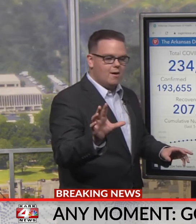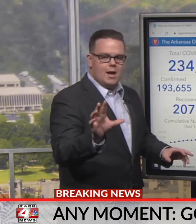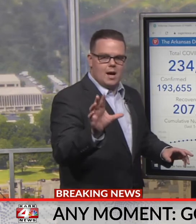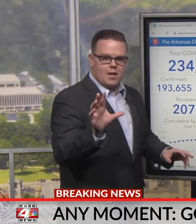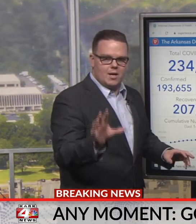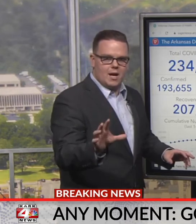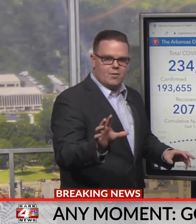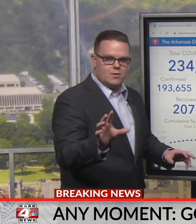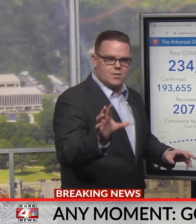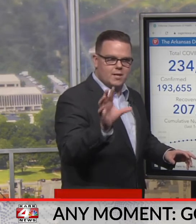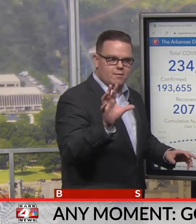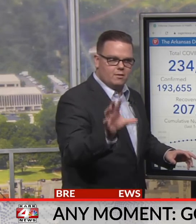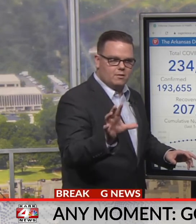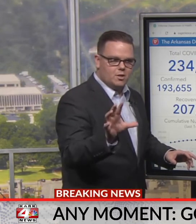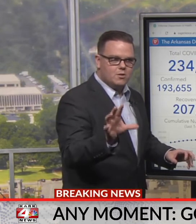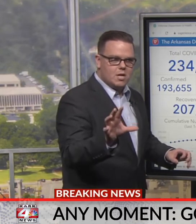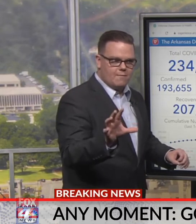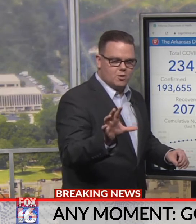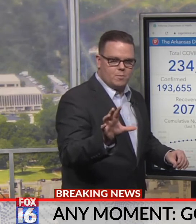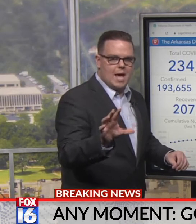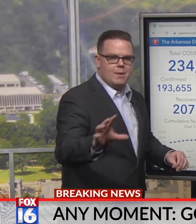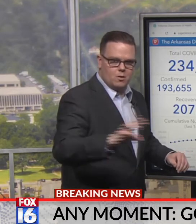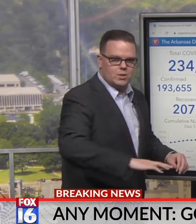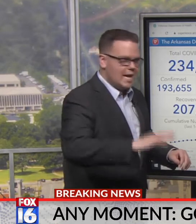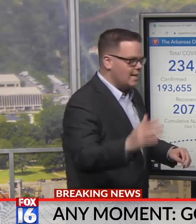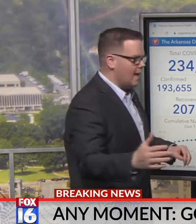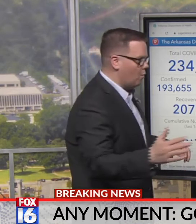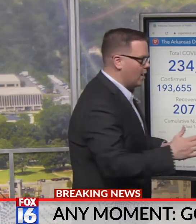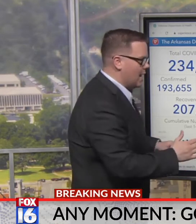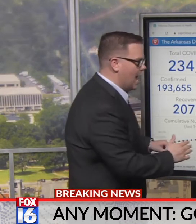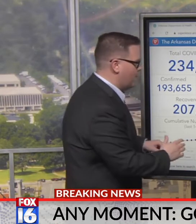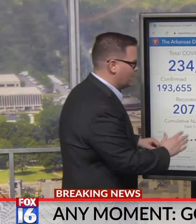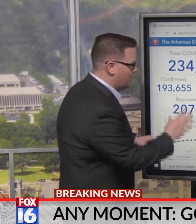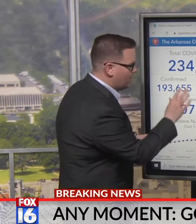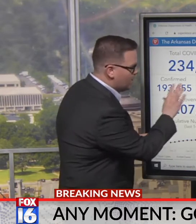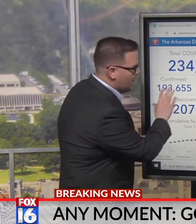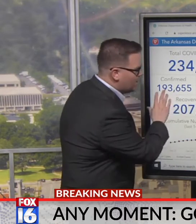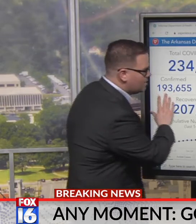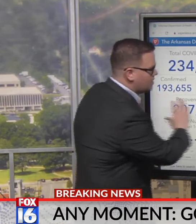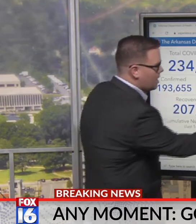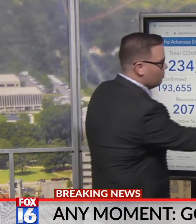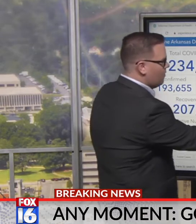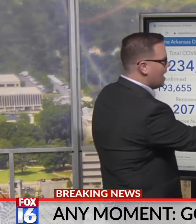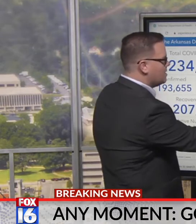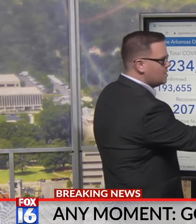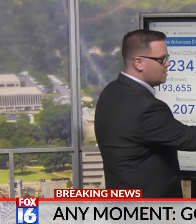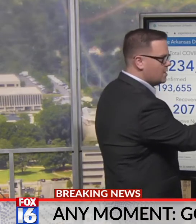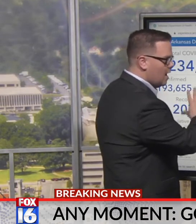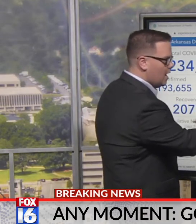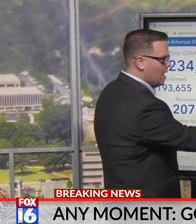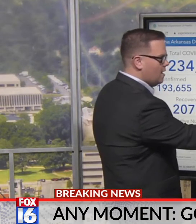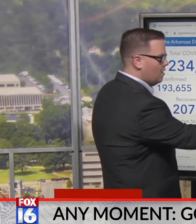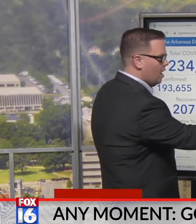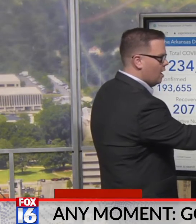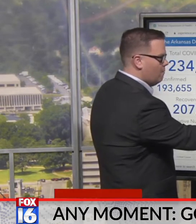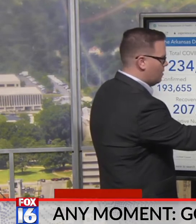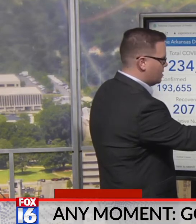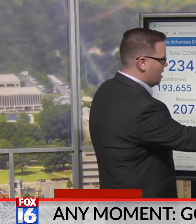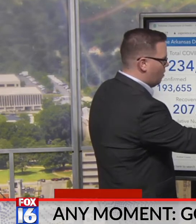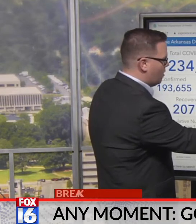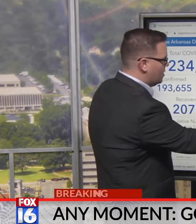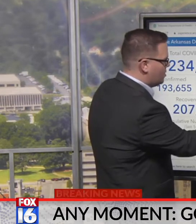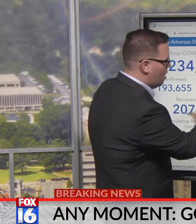where the governor's news conference will be happening, and we'll take that when it happens. But this is the number of cases in